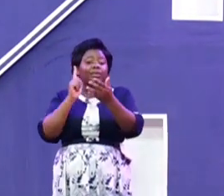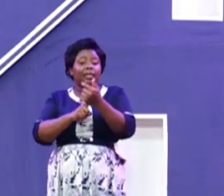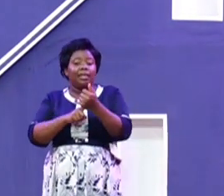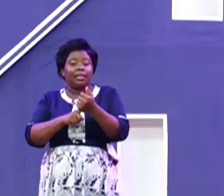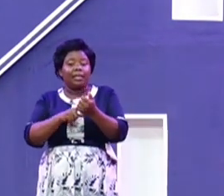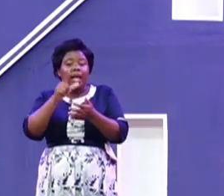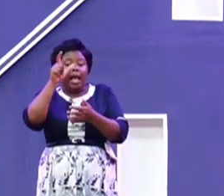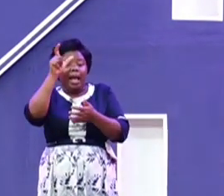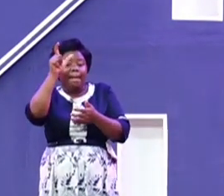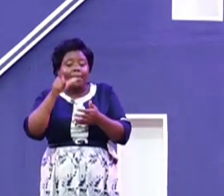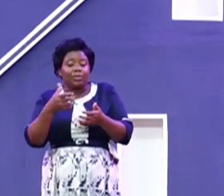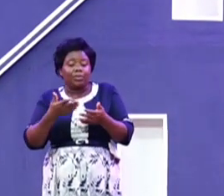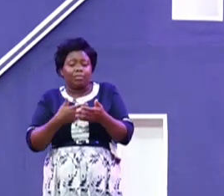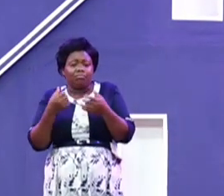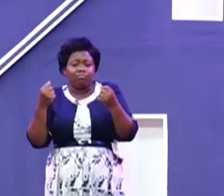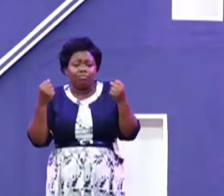alone.